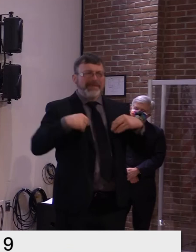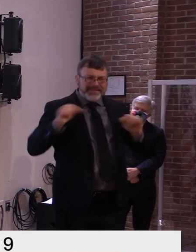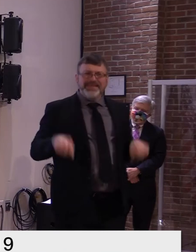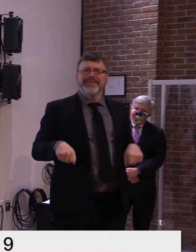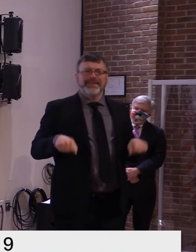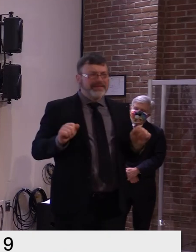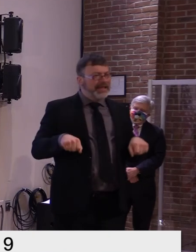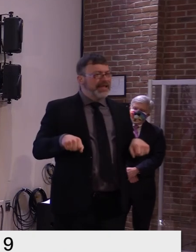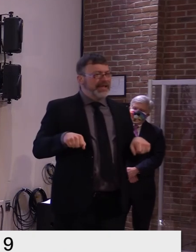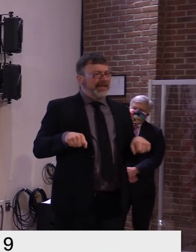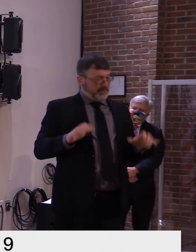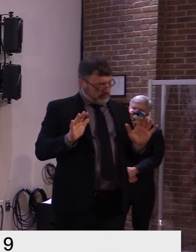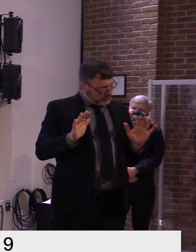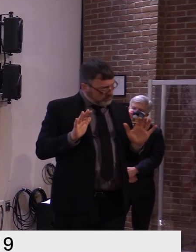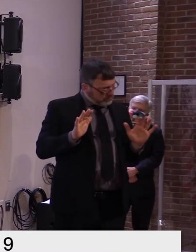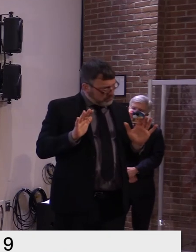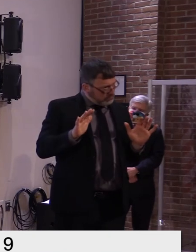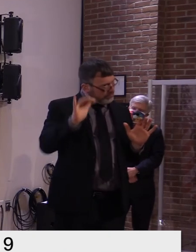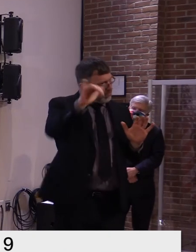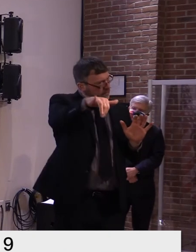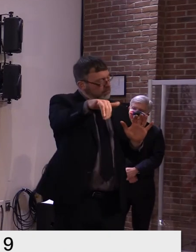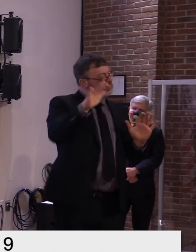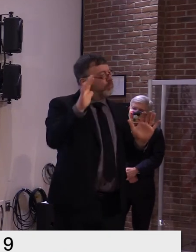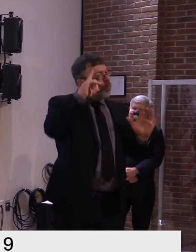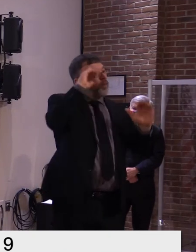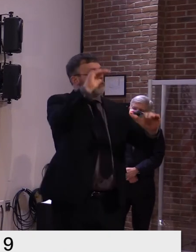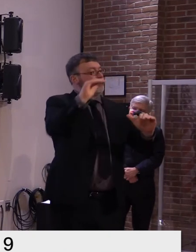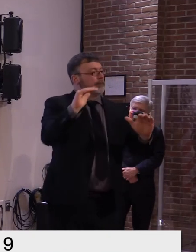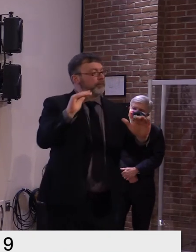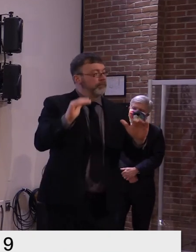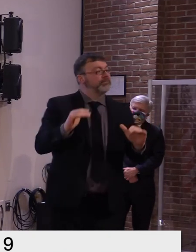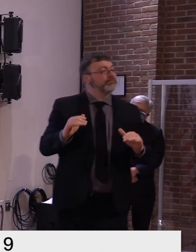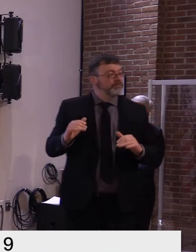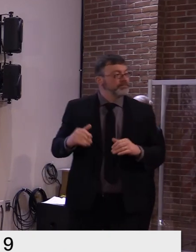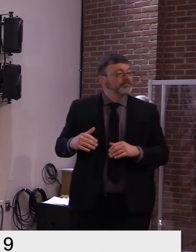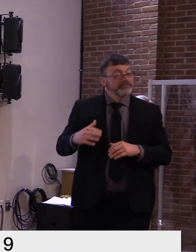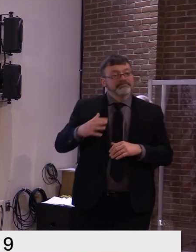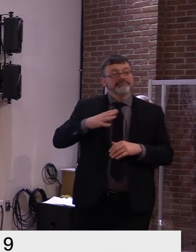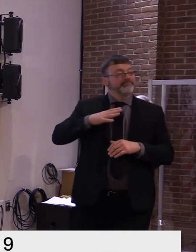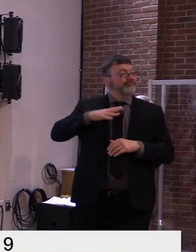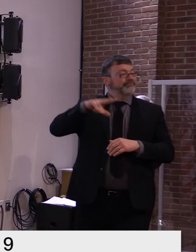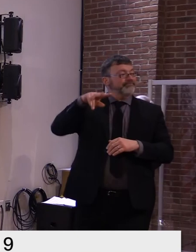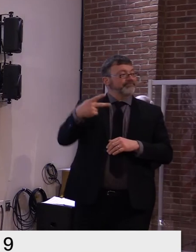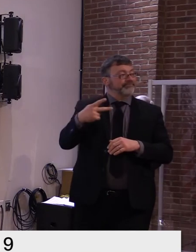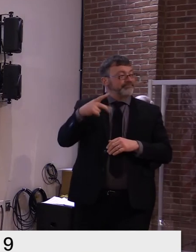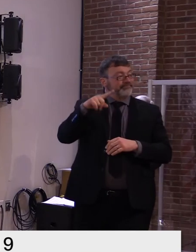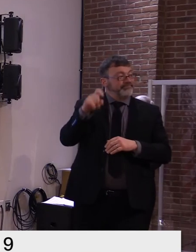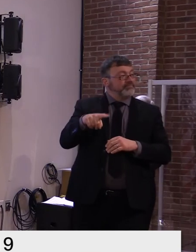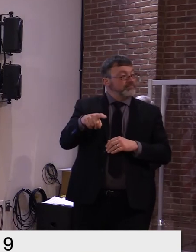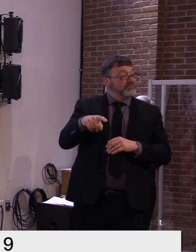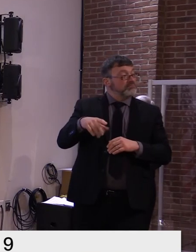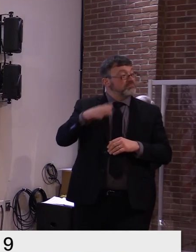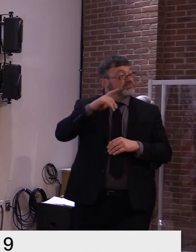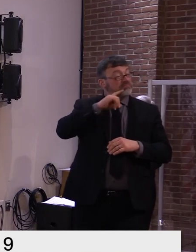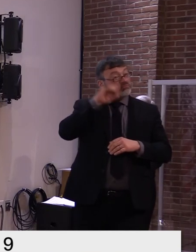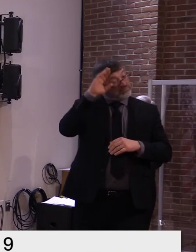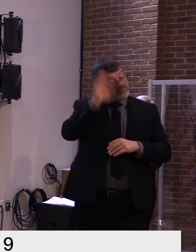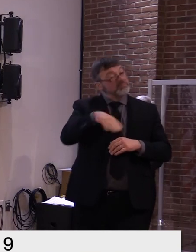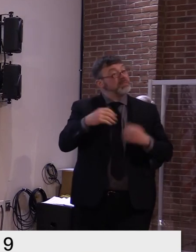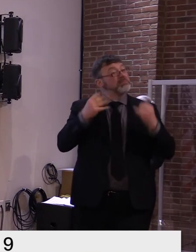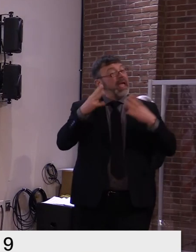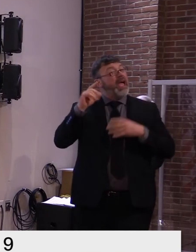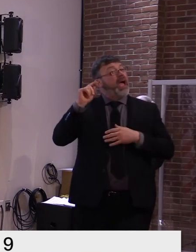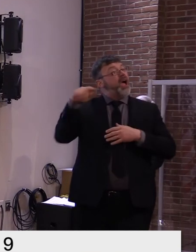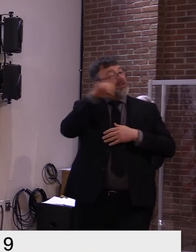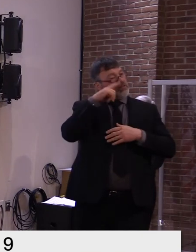And kind of a follow-up question to that, there were many people who postponed some big life events, weddings, you know, funerals, major anniversaries, et cetera, from last